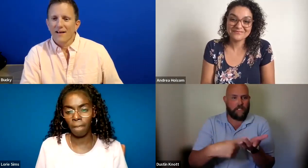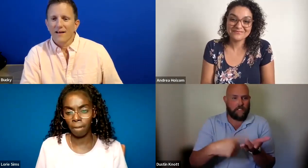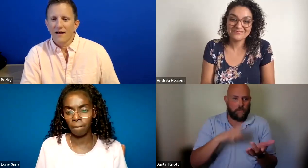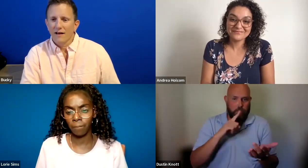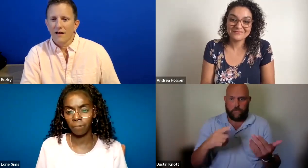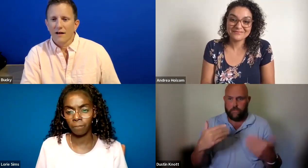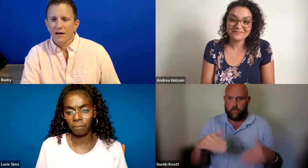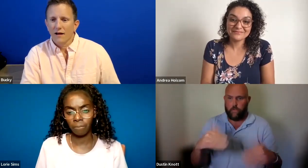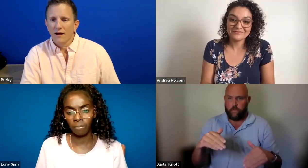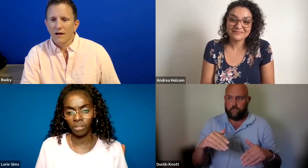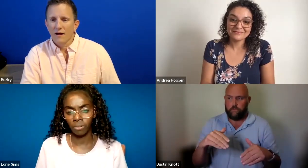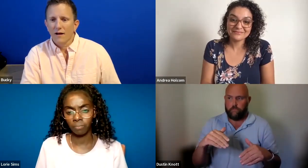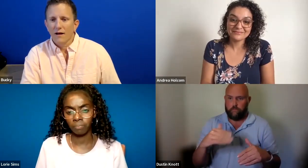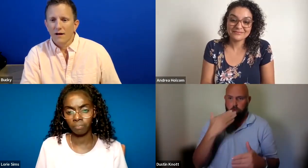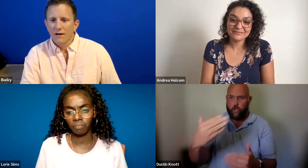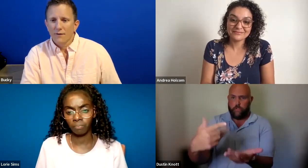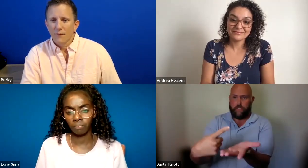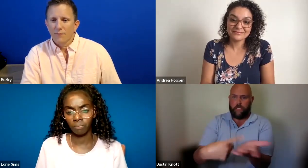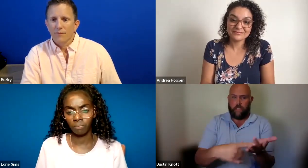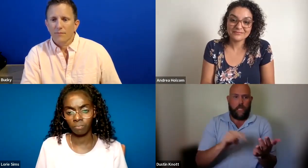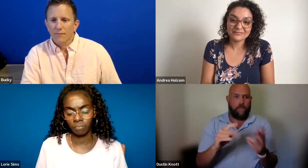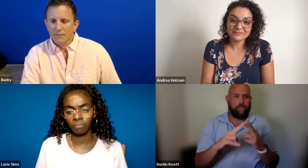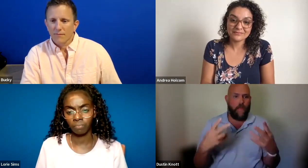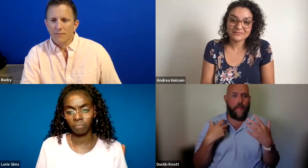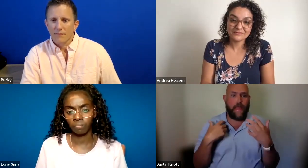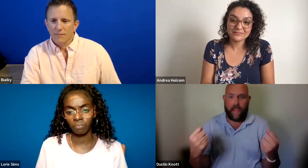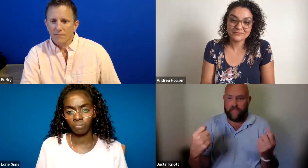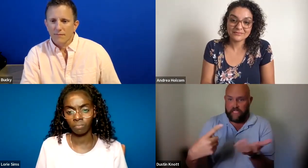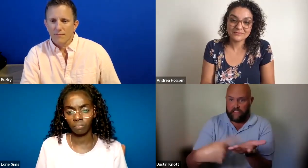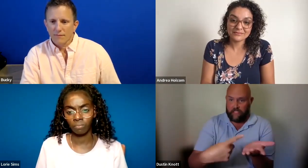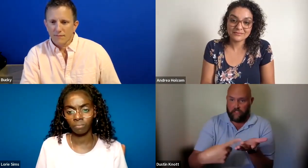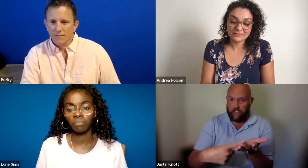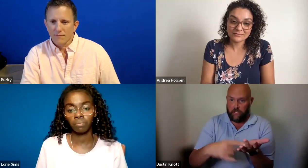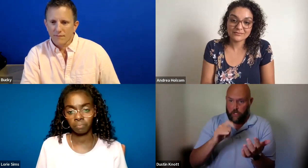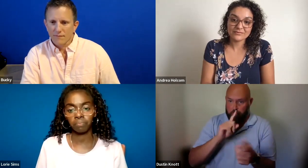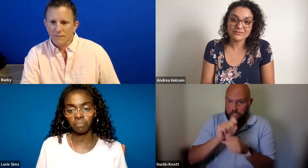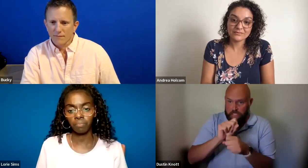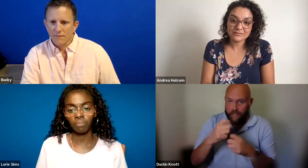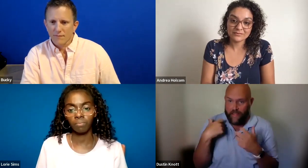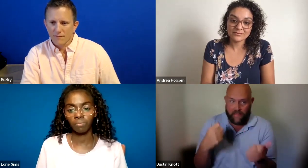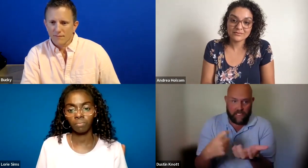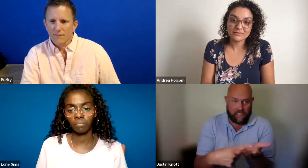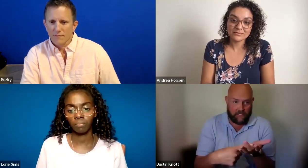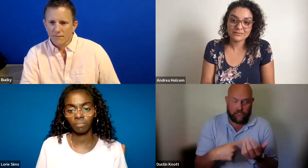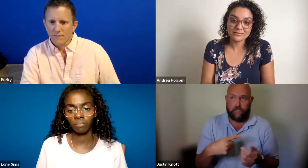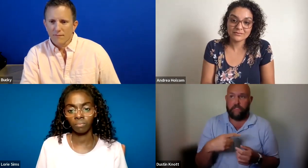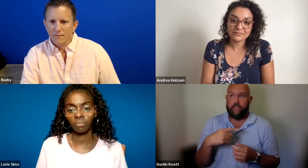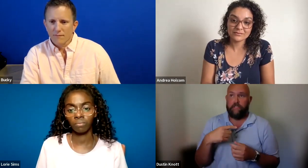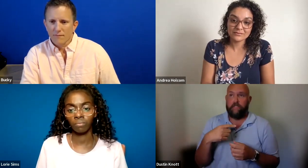Hello. So I have to say that this discussion has been fantastic, and I feel like it's been very